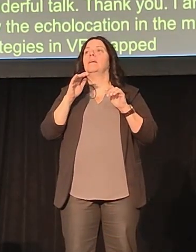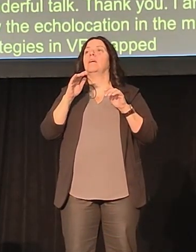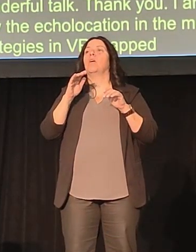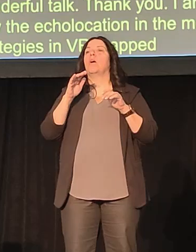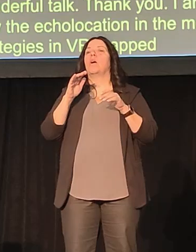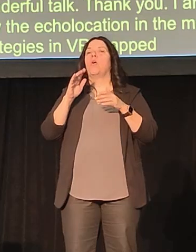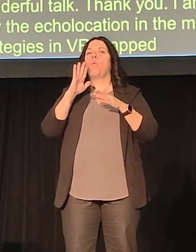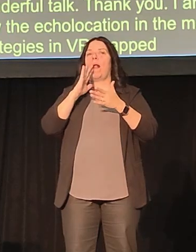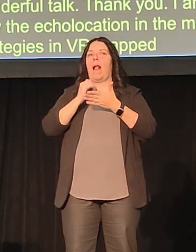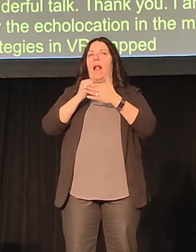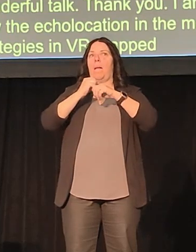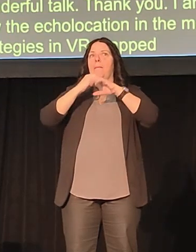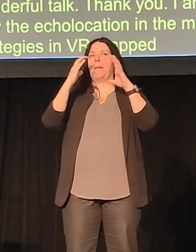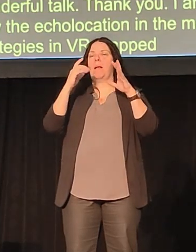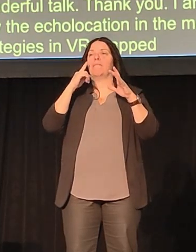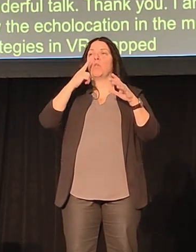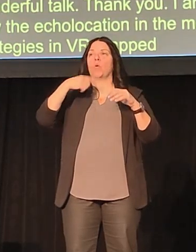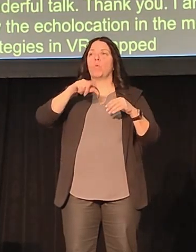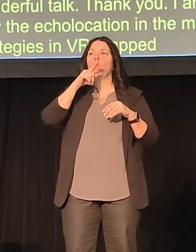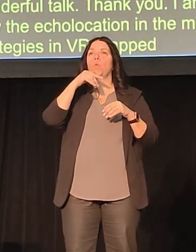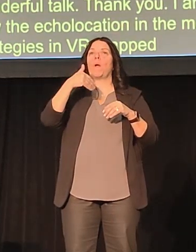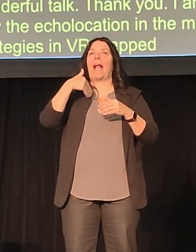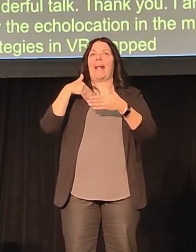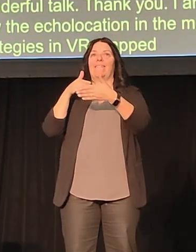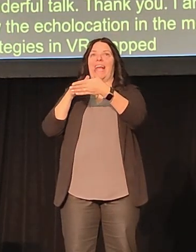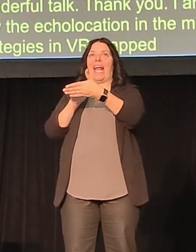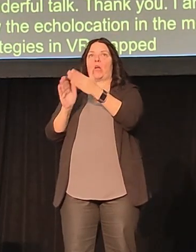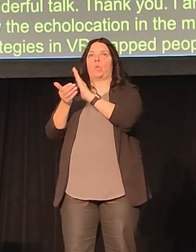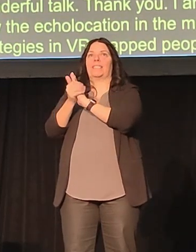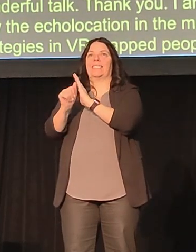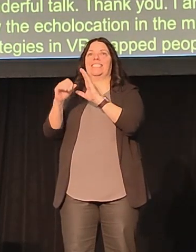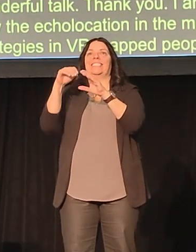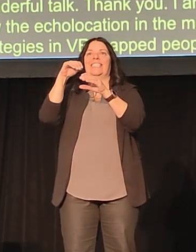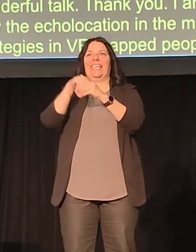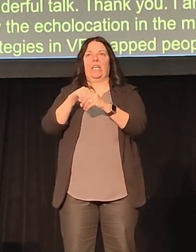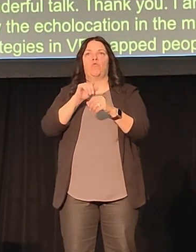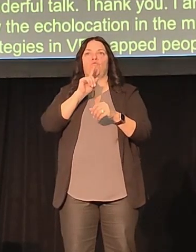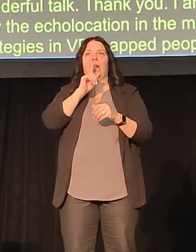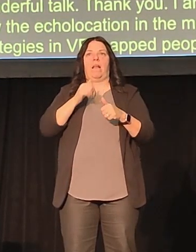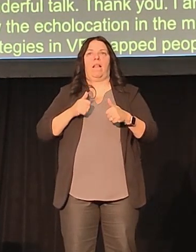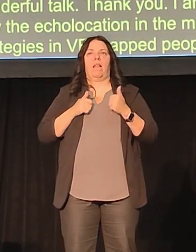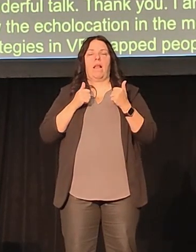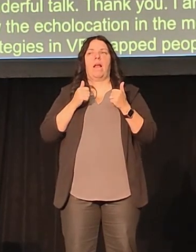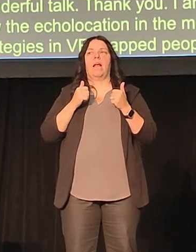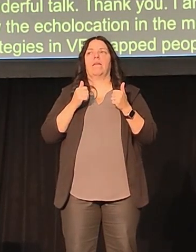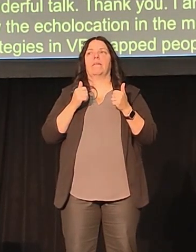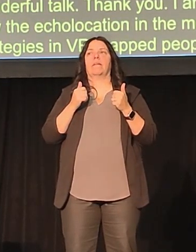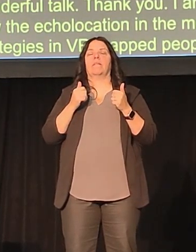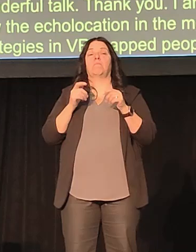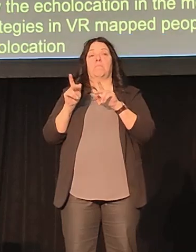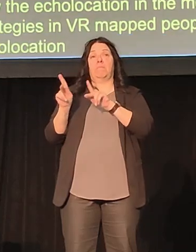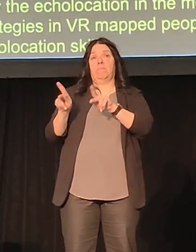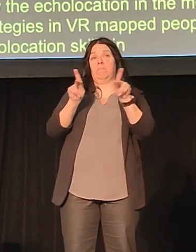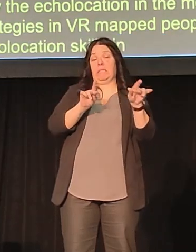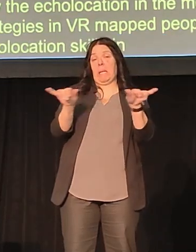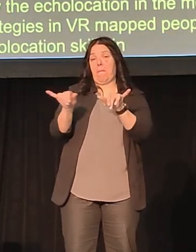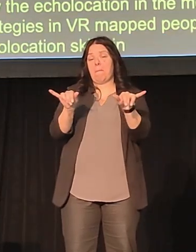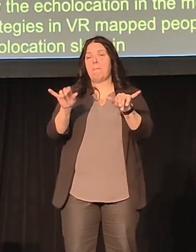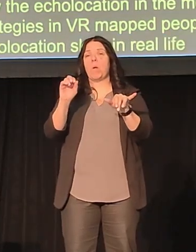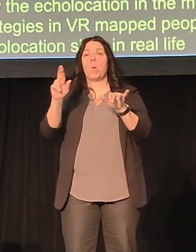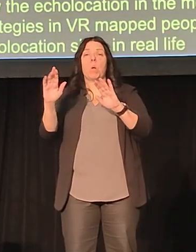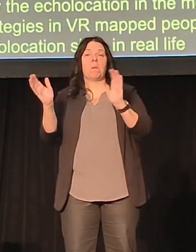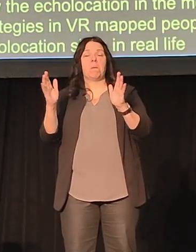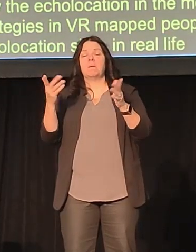to people who have echolocation skills in real life in terms of the similarities and differences.